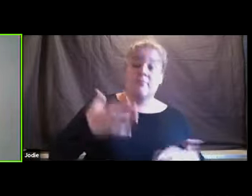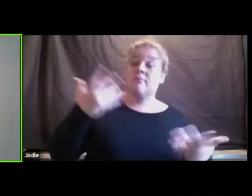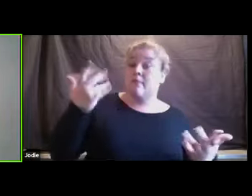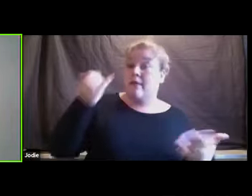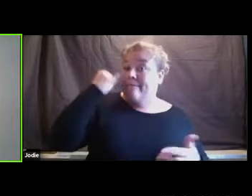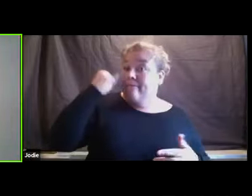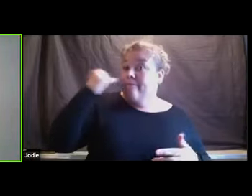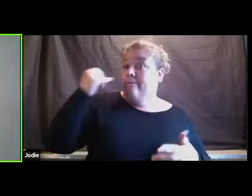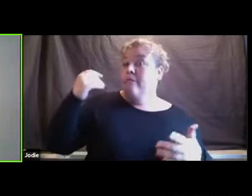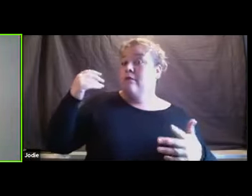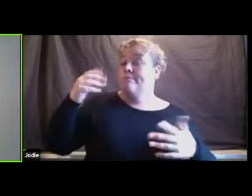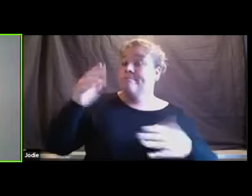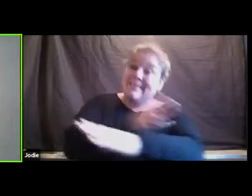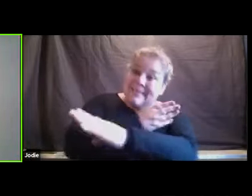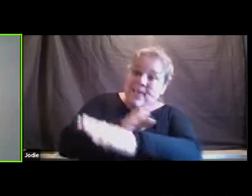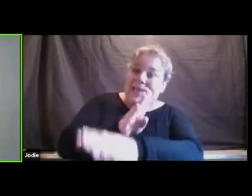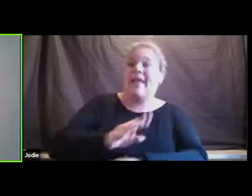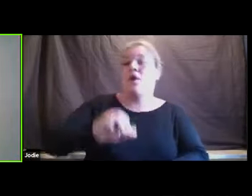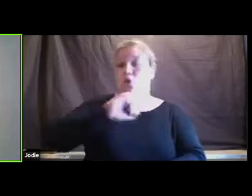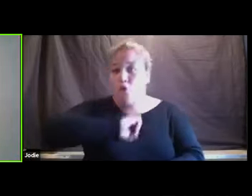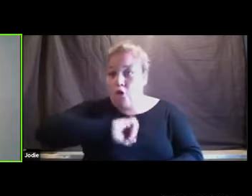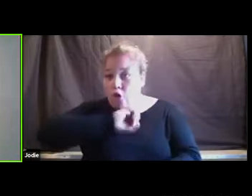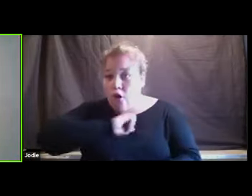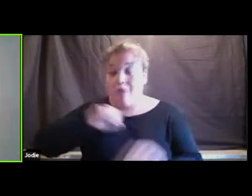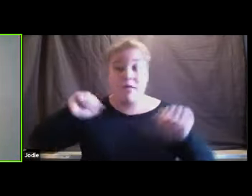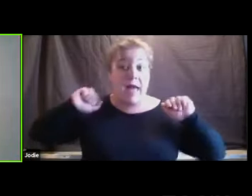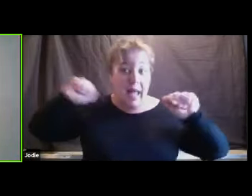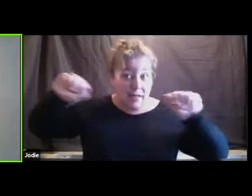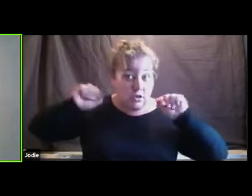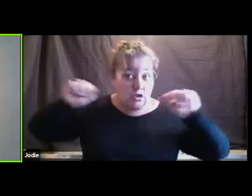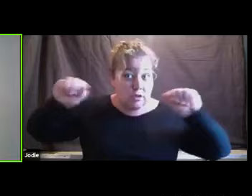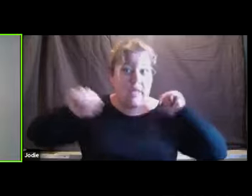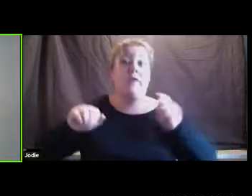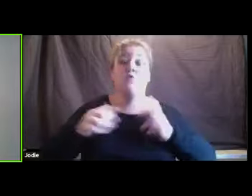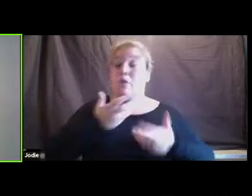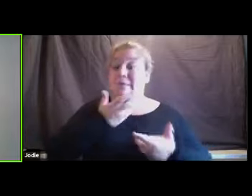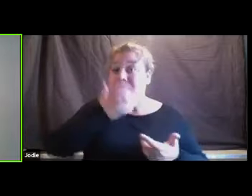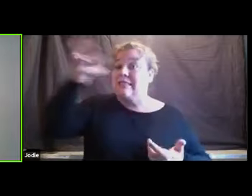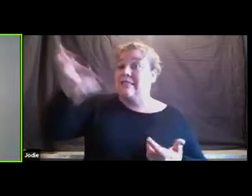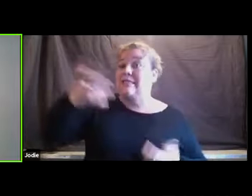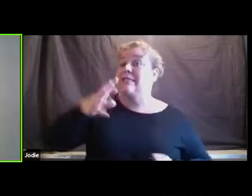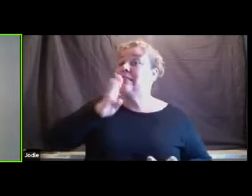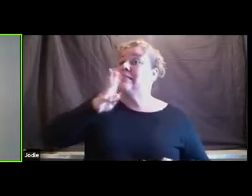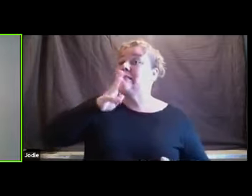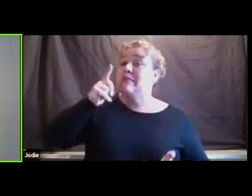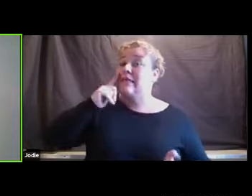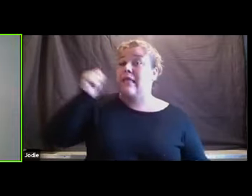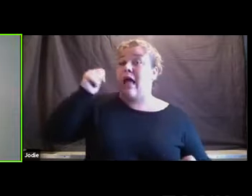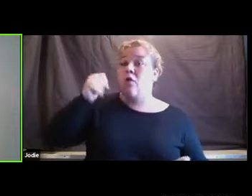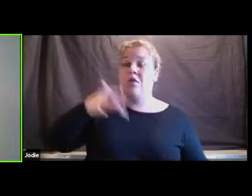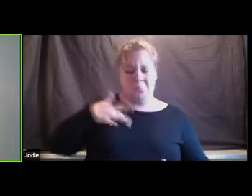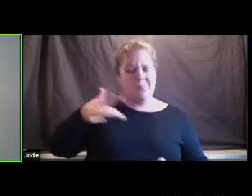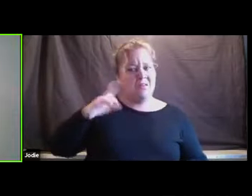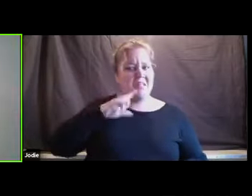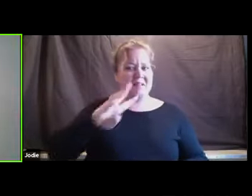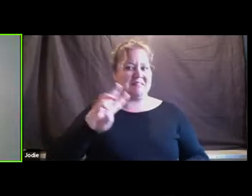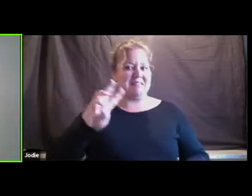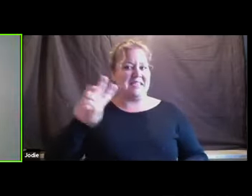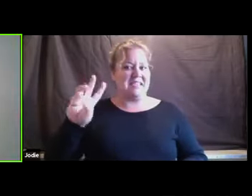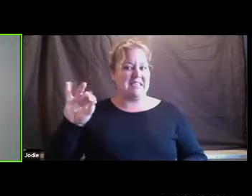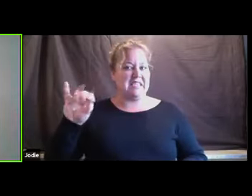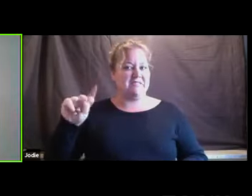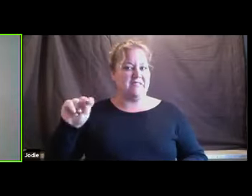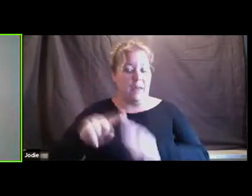speak loudly, our droplets can go a little farther than the normal 6 feet. So, and they